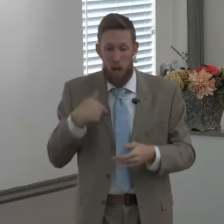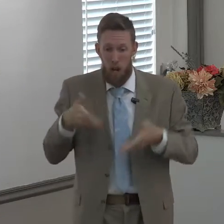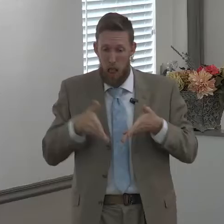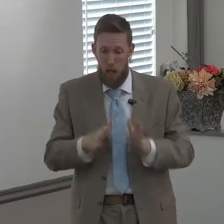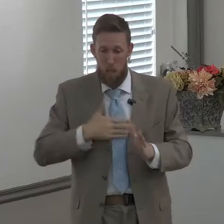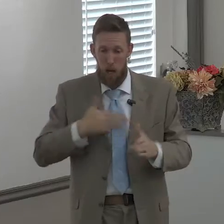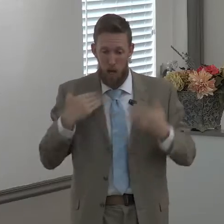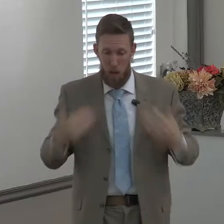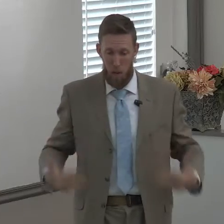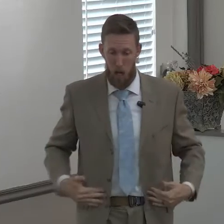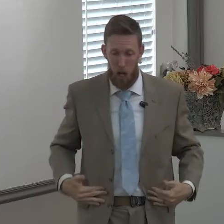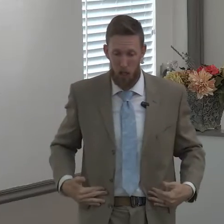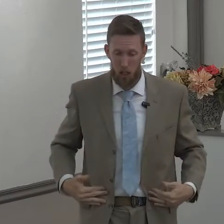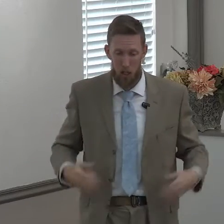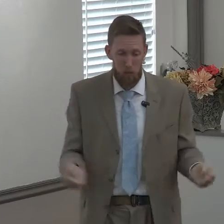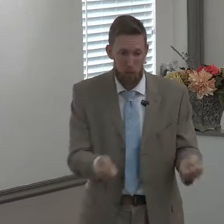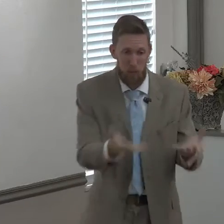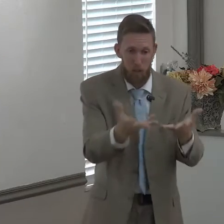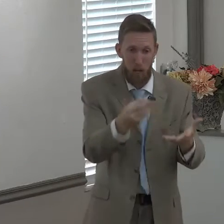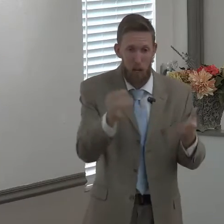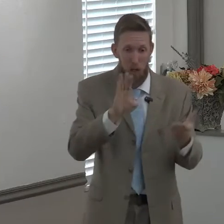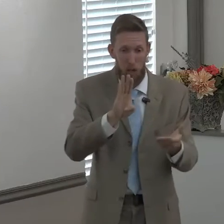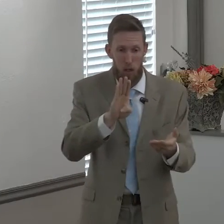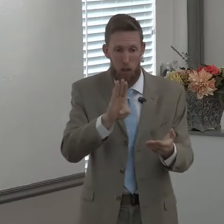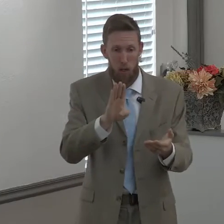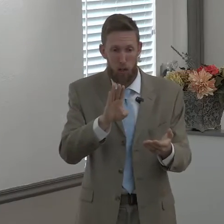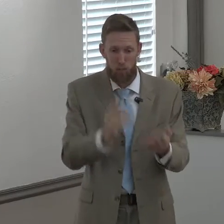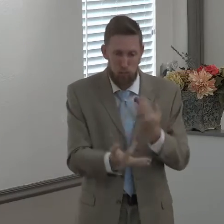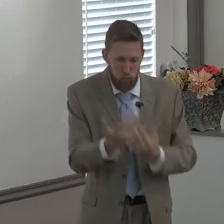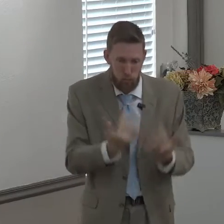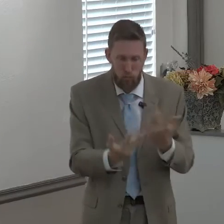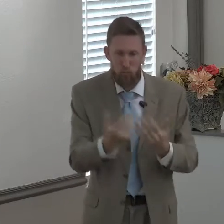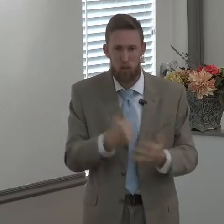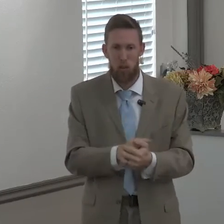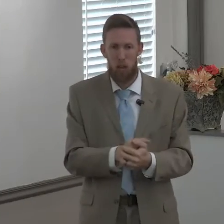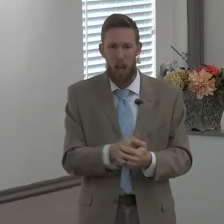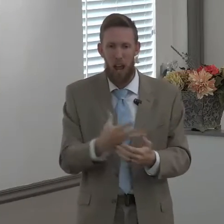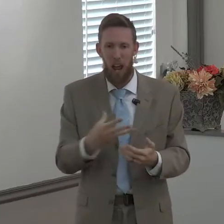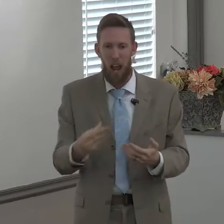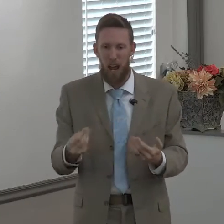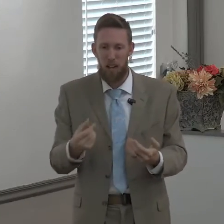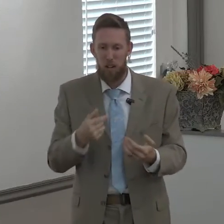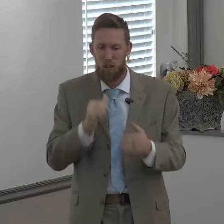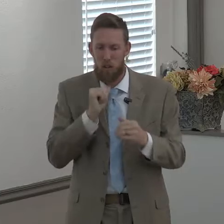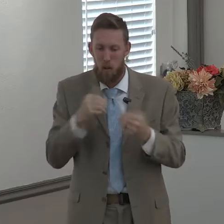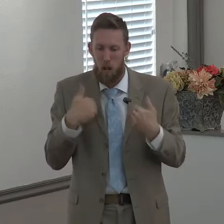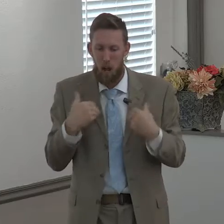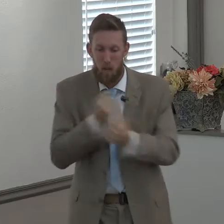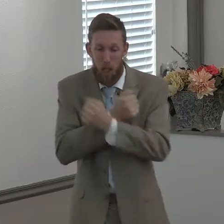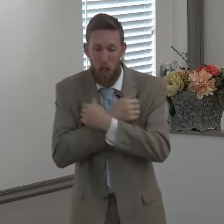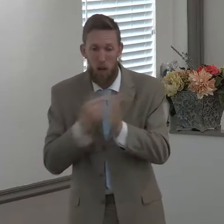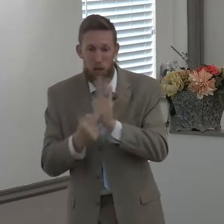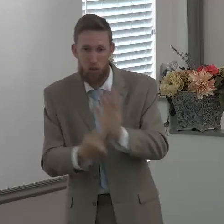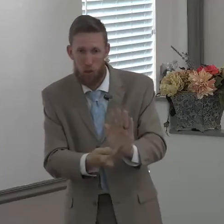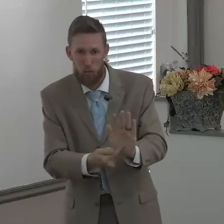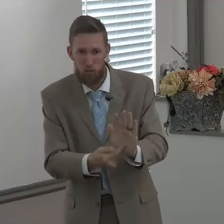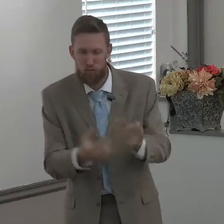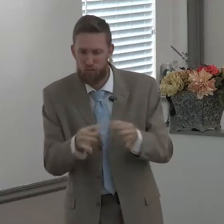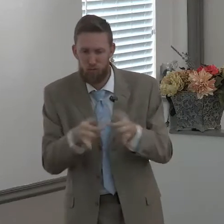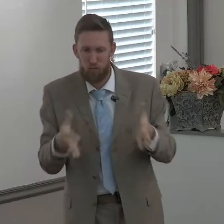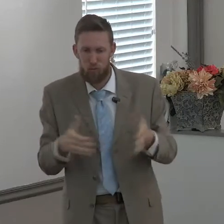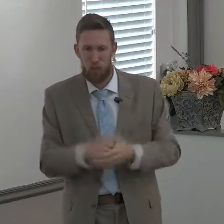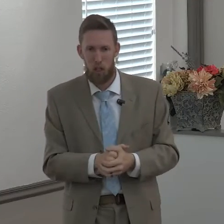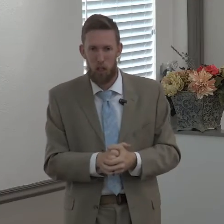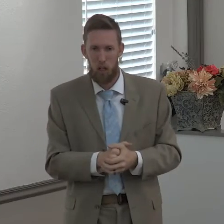nothing. And though I bestow all my goods to feed the poor, and though I give my body to be